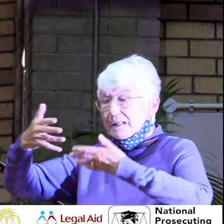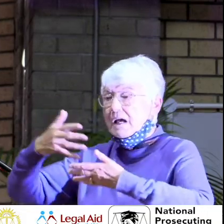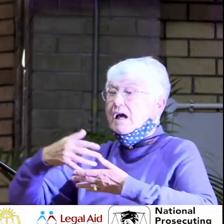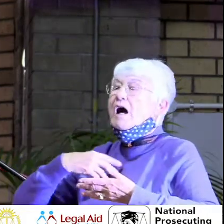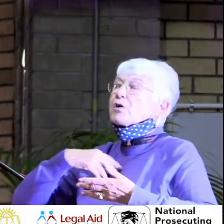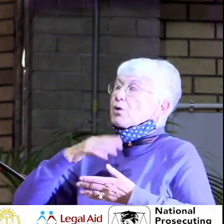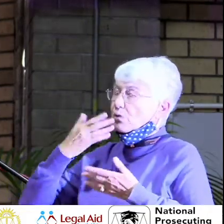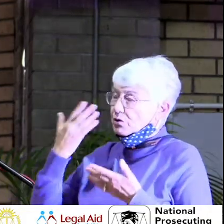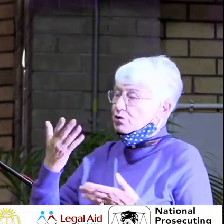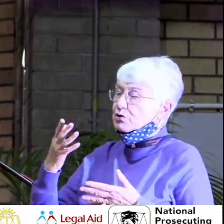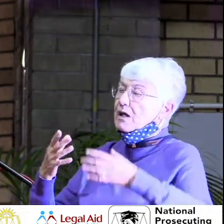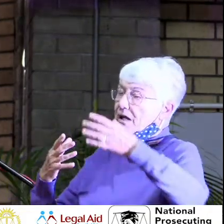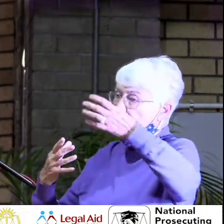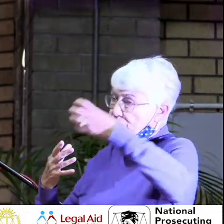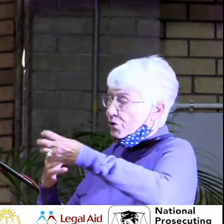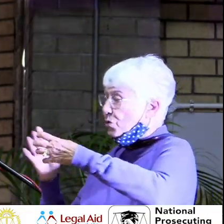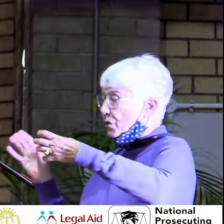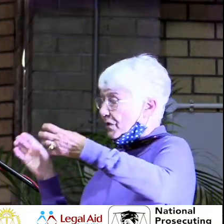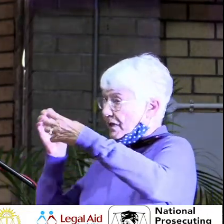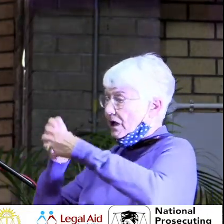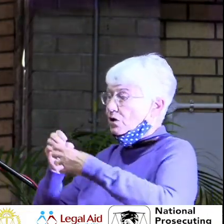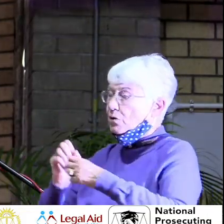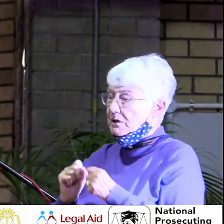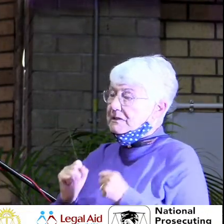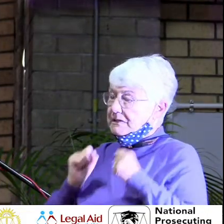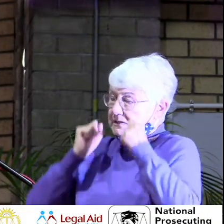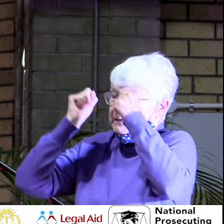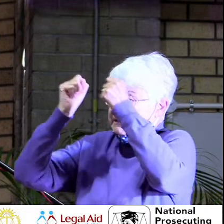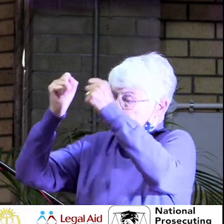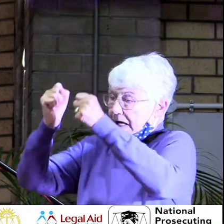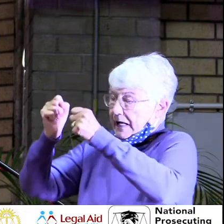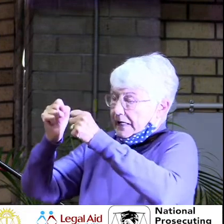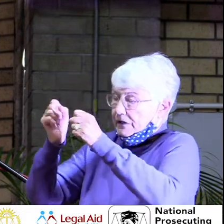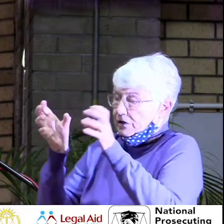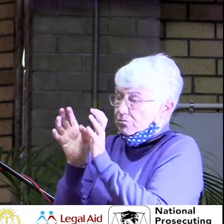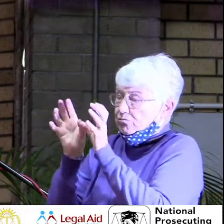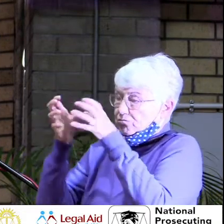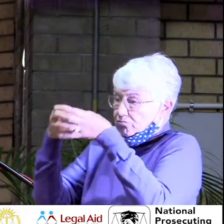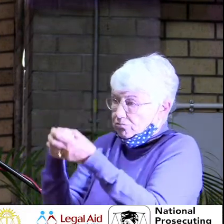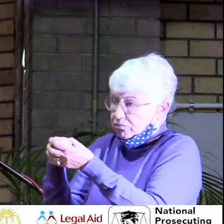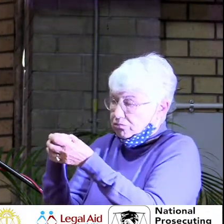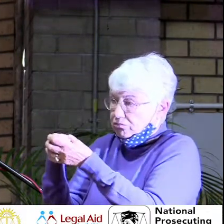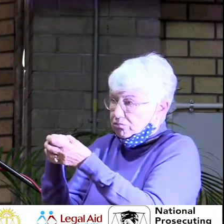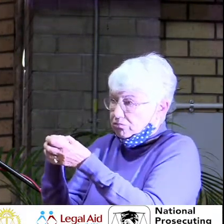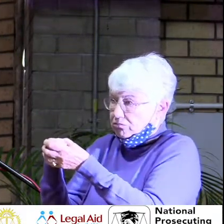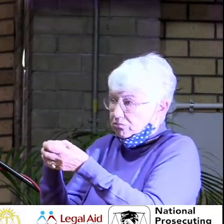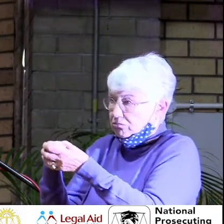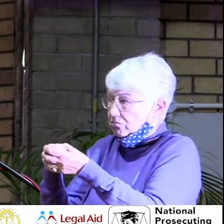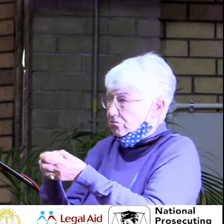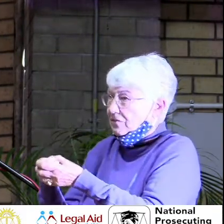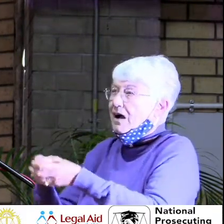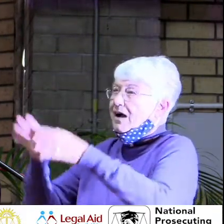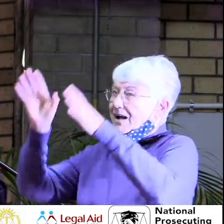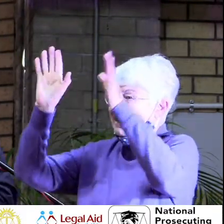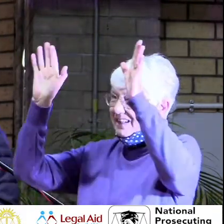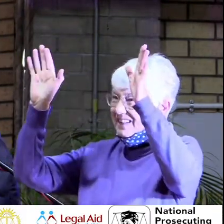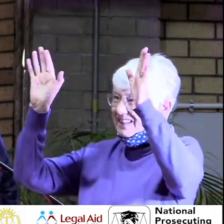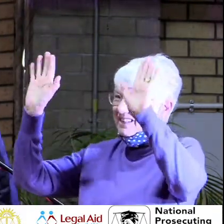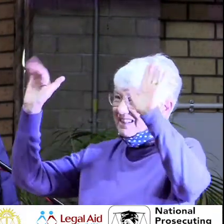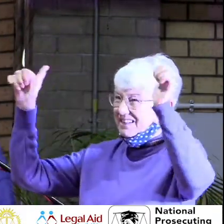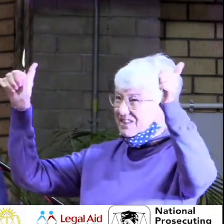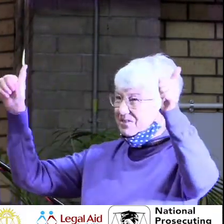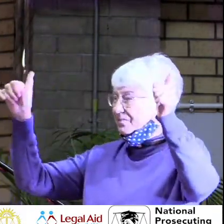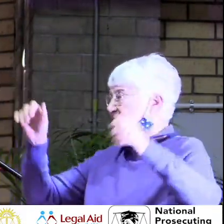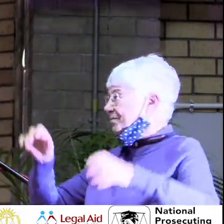that would be very helpful, including with the nearby schools here around Know Your Rights. Know Your Rights.